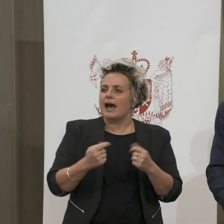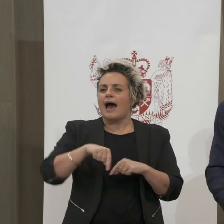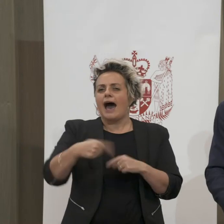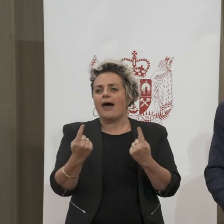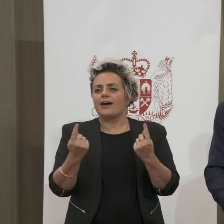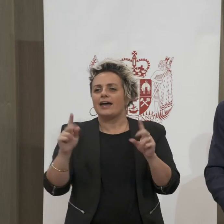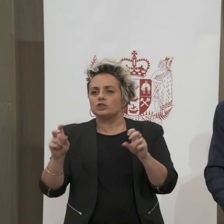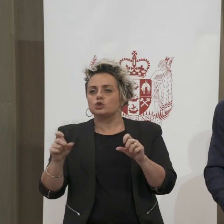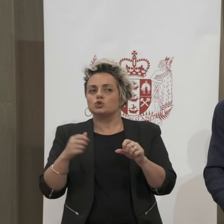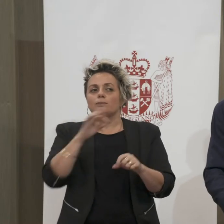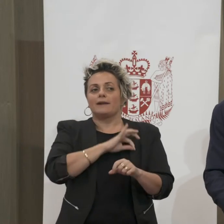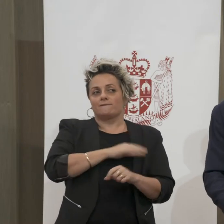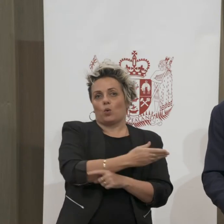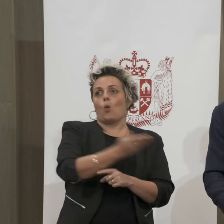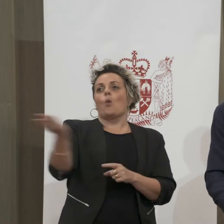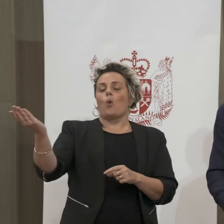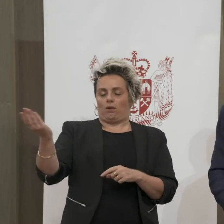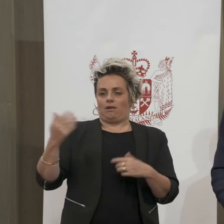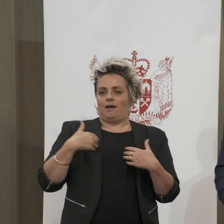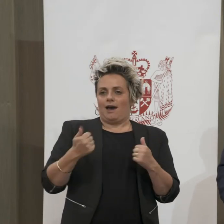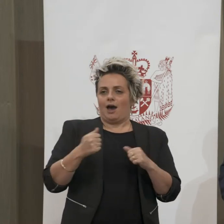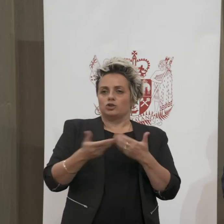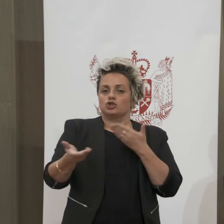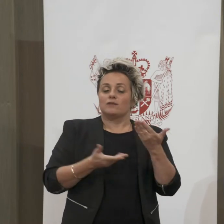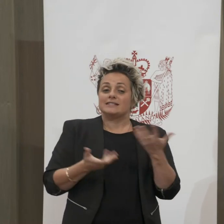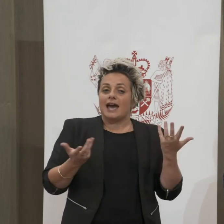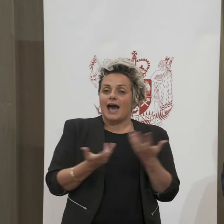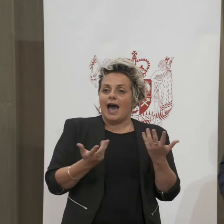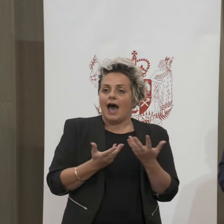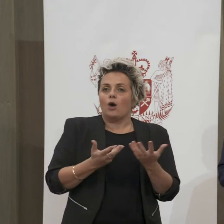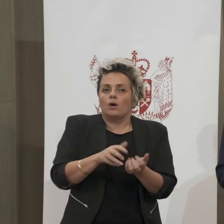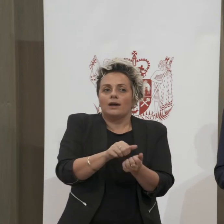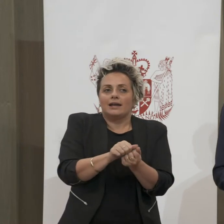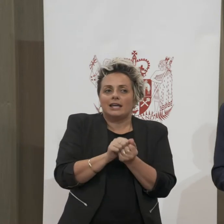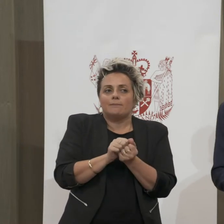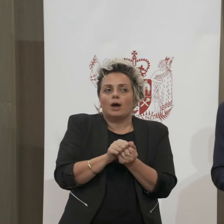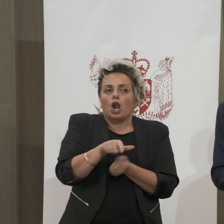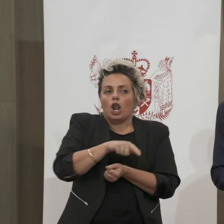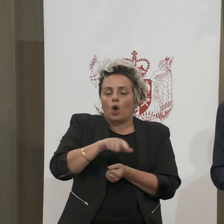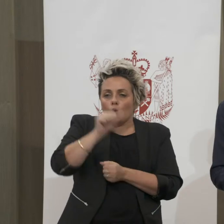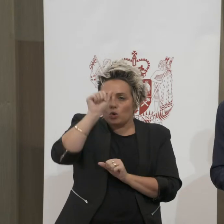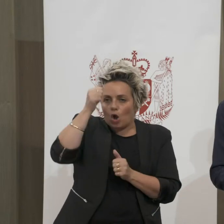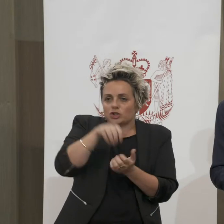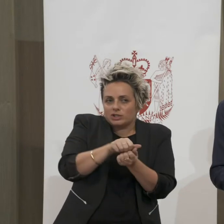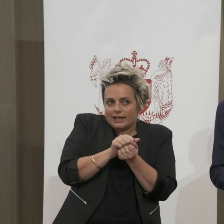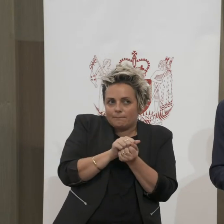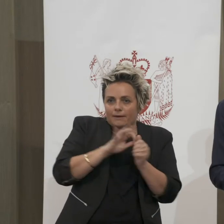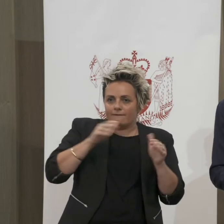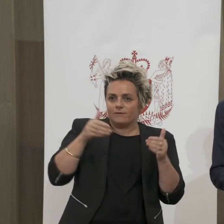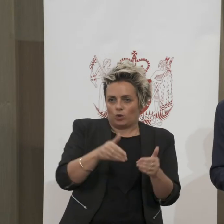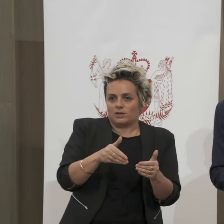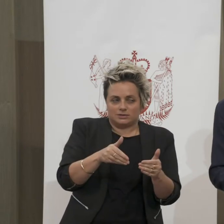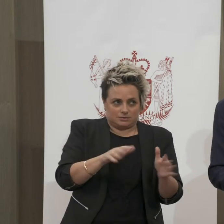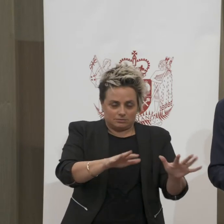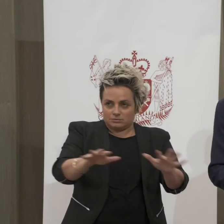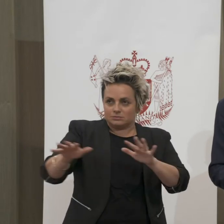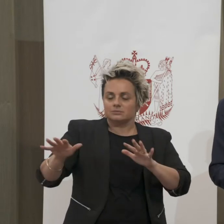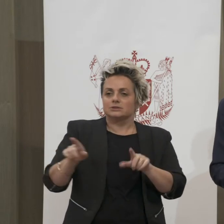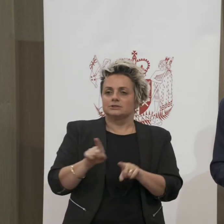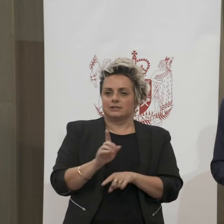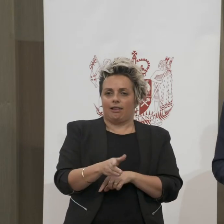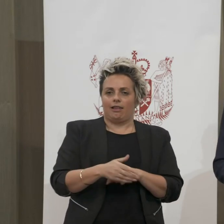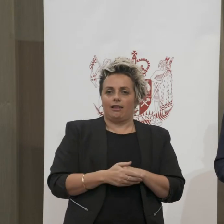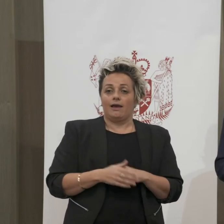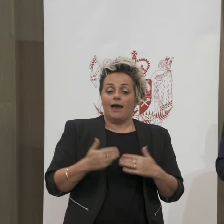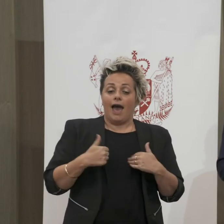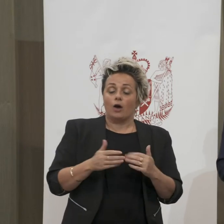that benefit the whole health service, and we will do this while retaining local knowledge and focus. Health NZ will